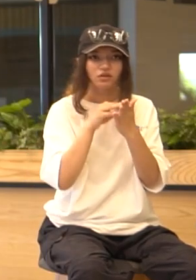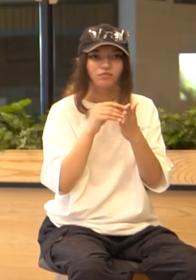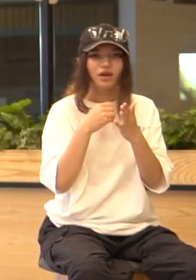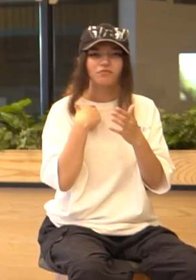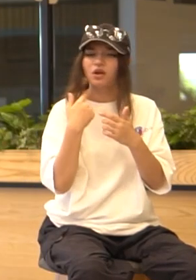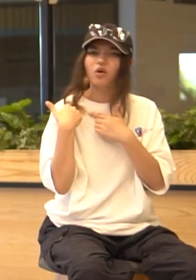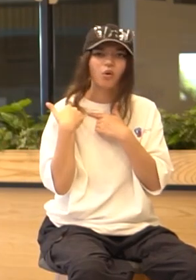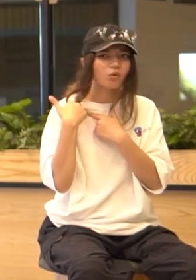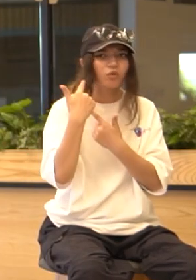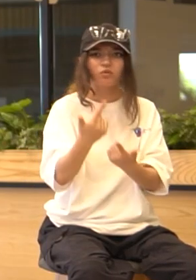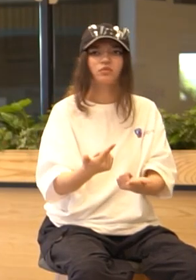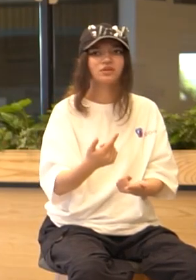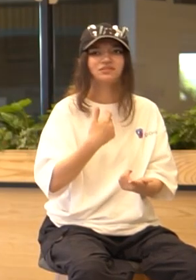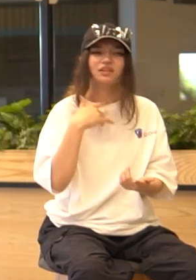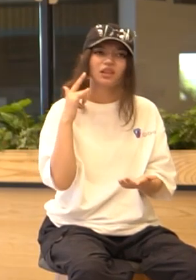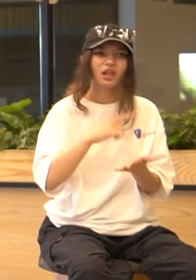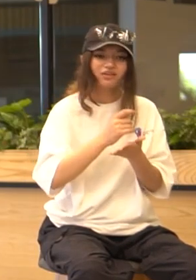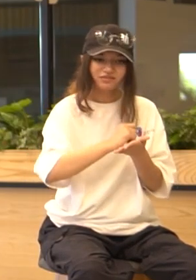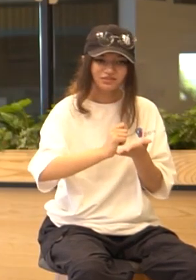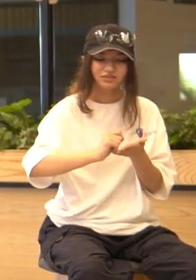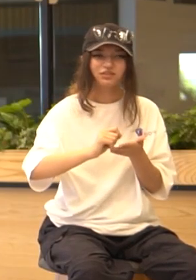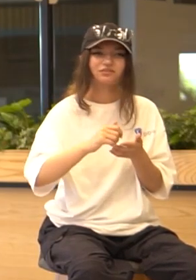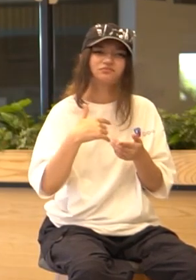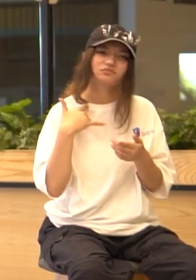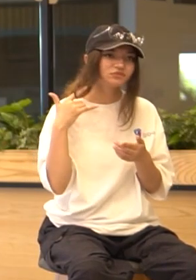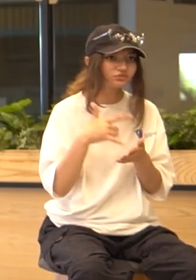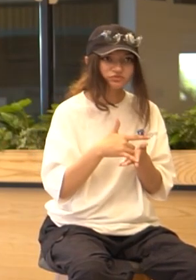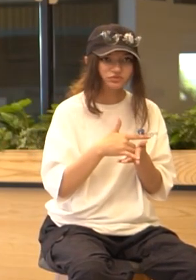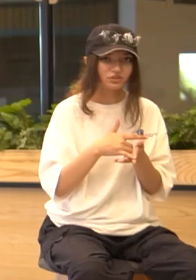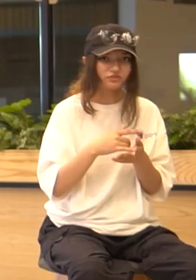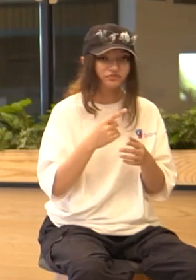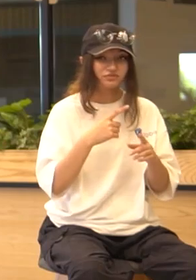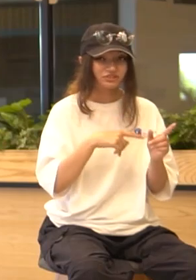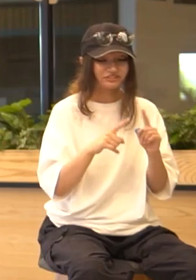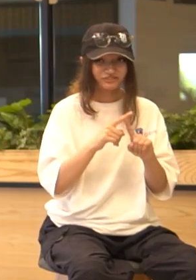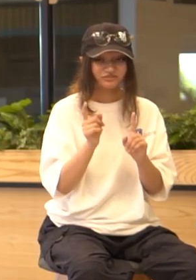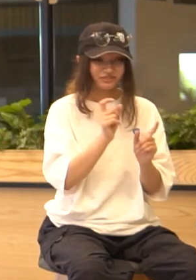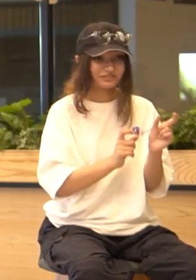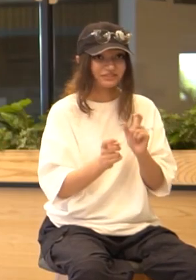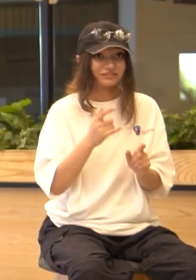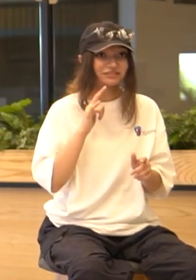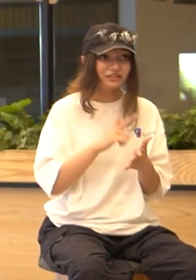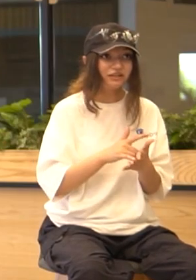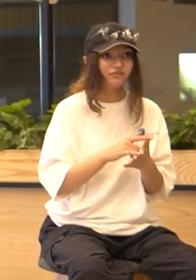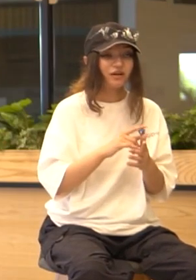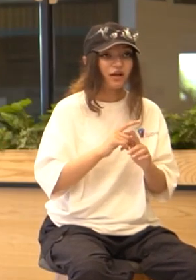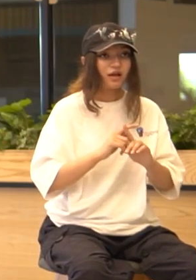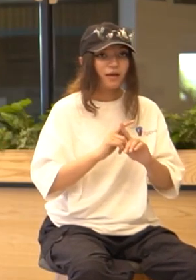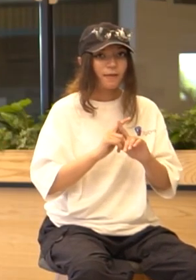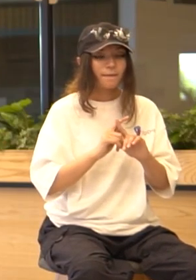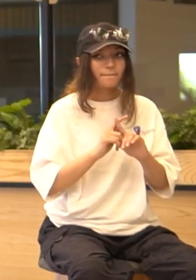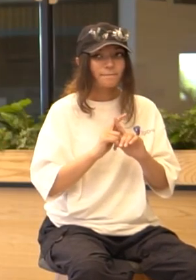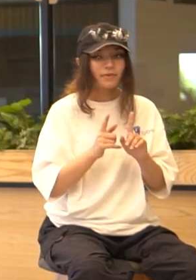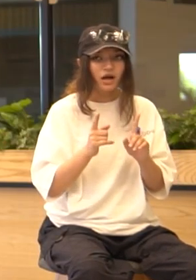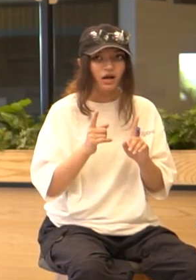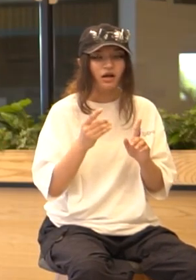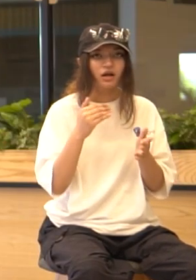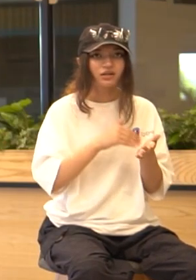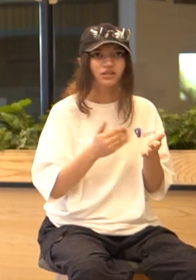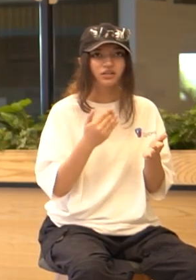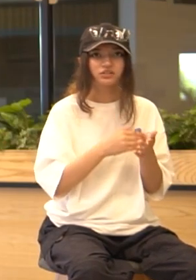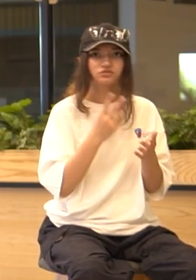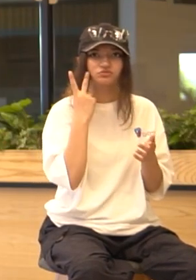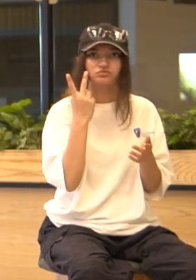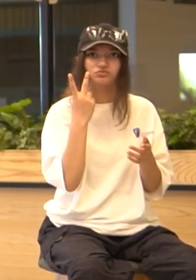typography. It was just like chai for me. Like, even though I could recognize the good and the bad, I could not really avoid it or put it